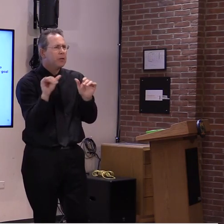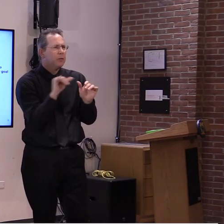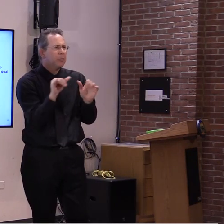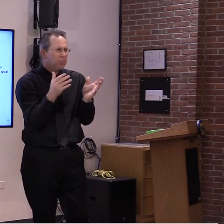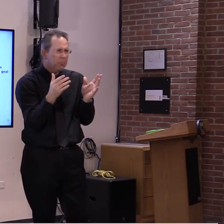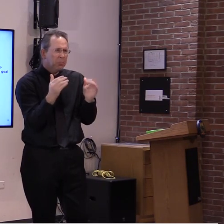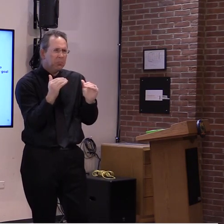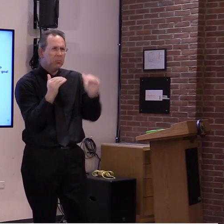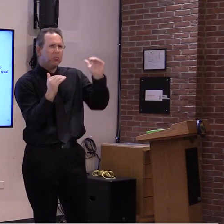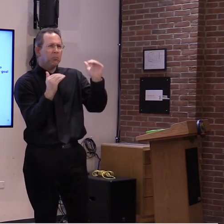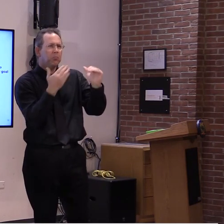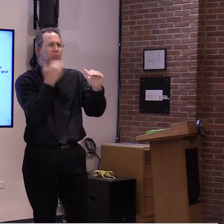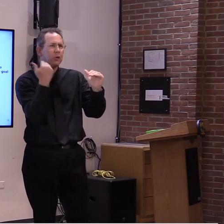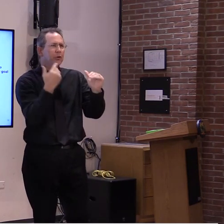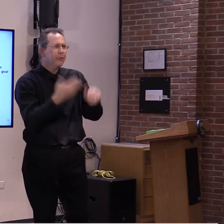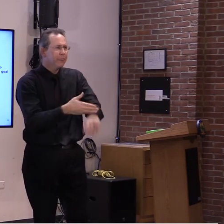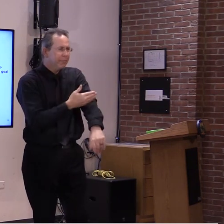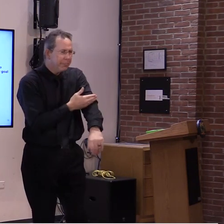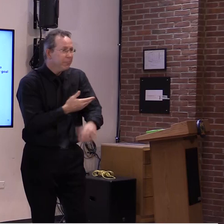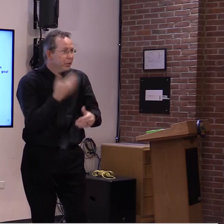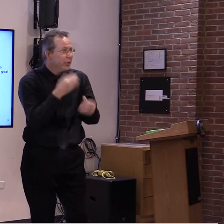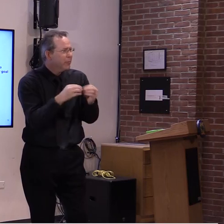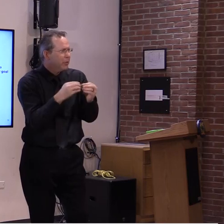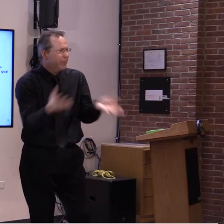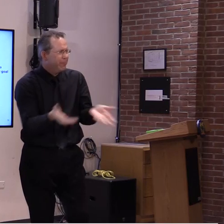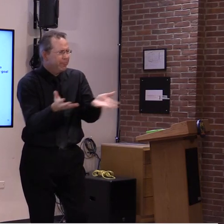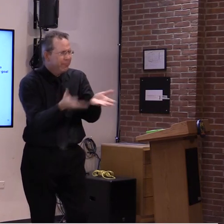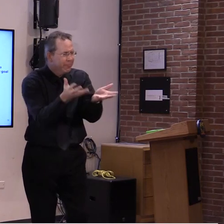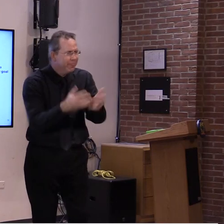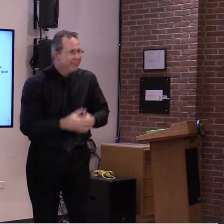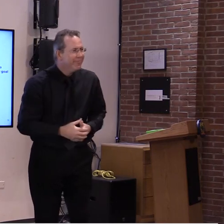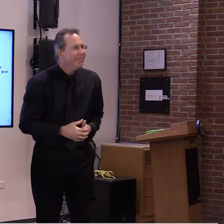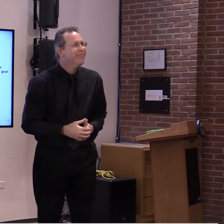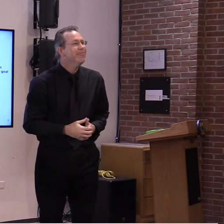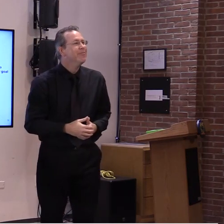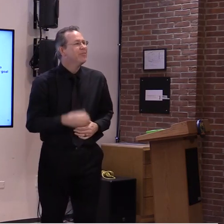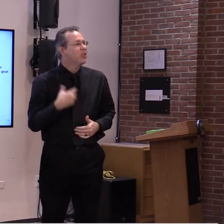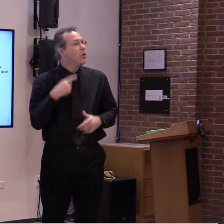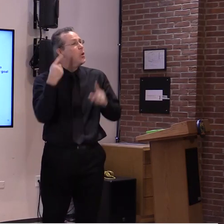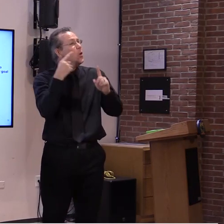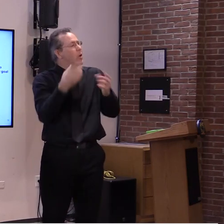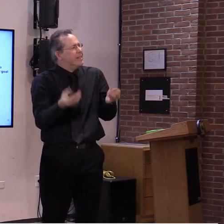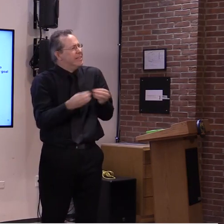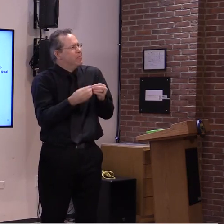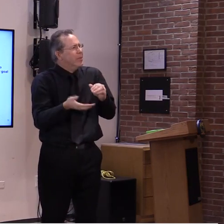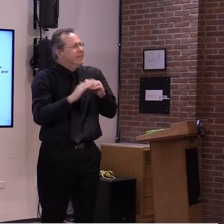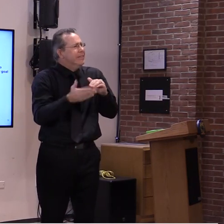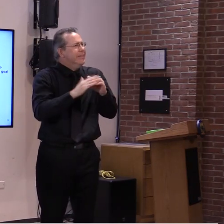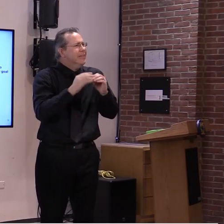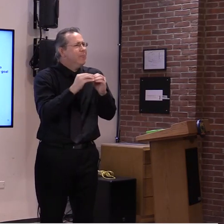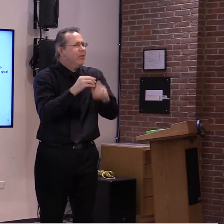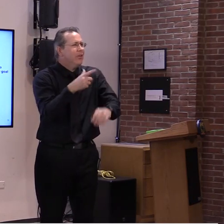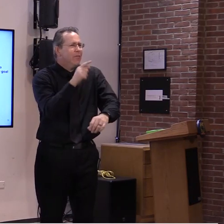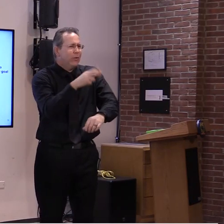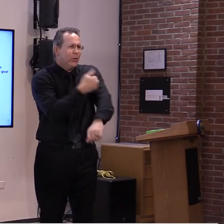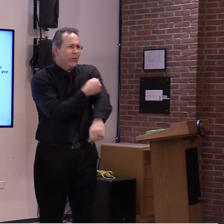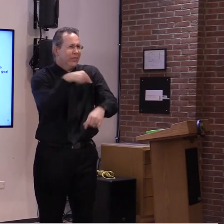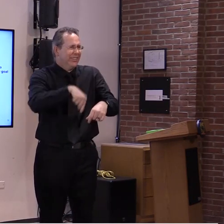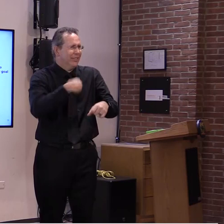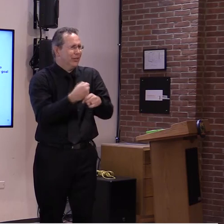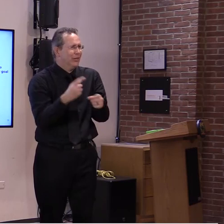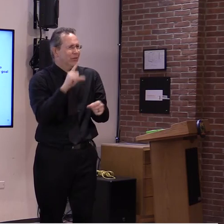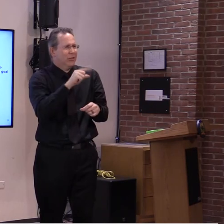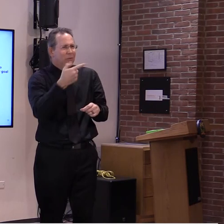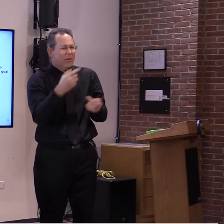and we are at 83% of the way toward our goal for this season. So again, if you haven't done so already, make a plan to stop